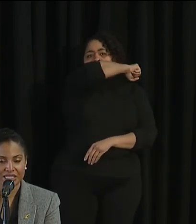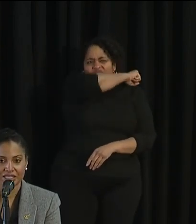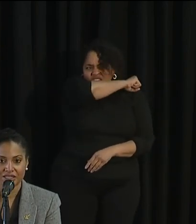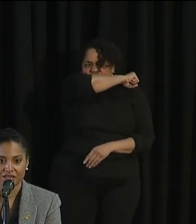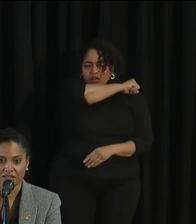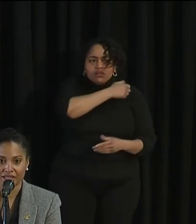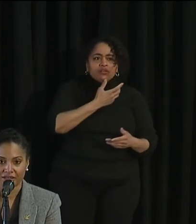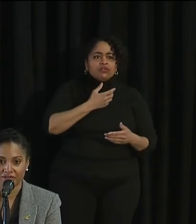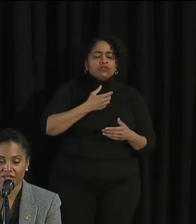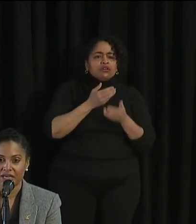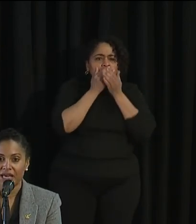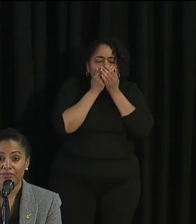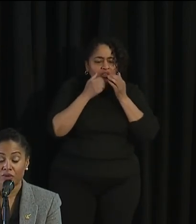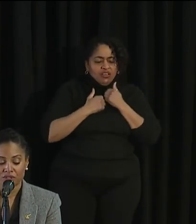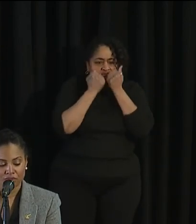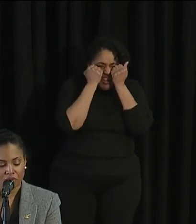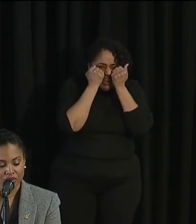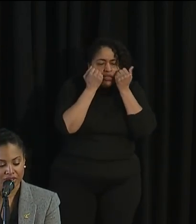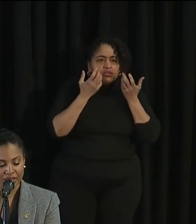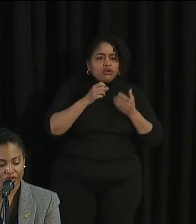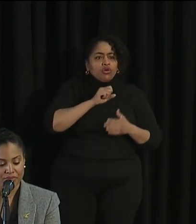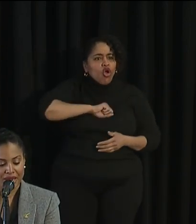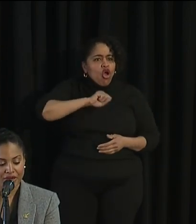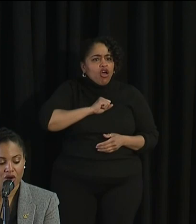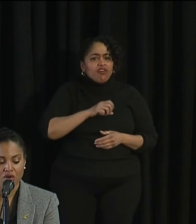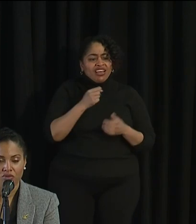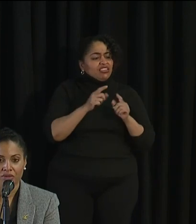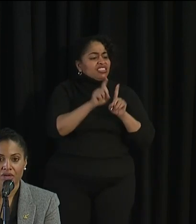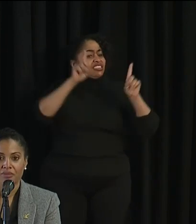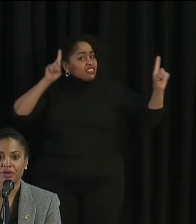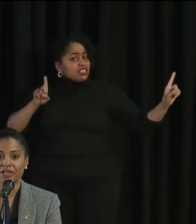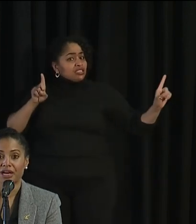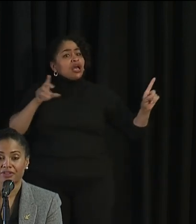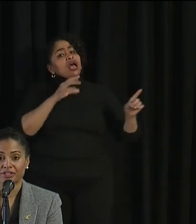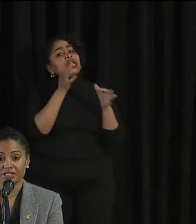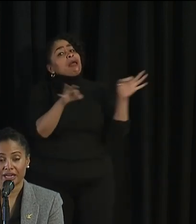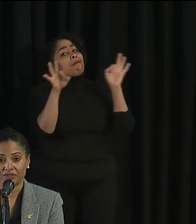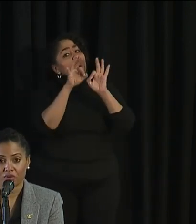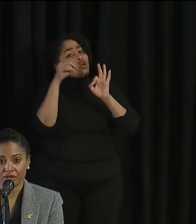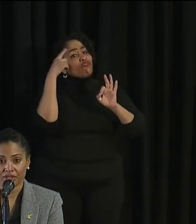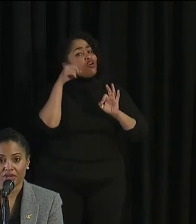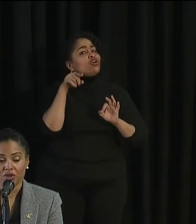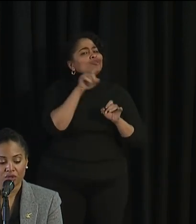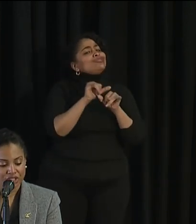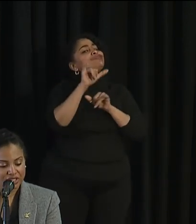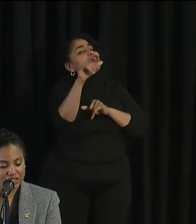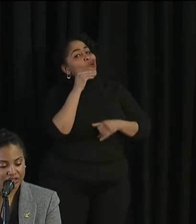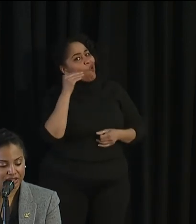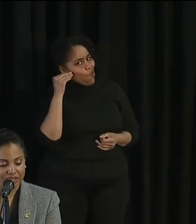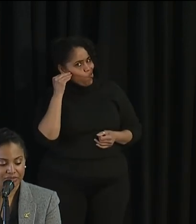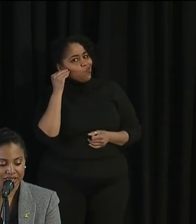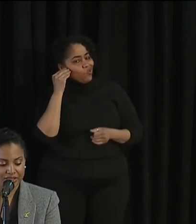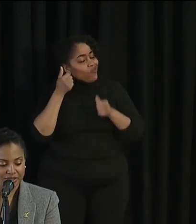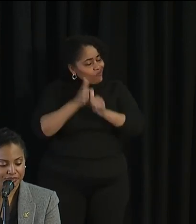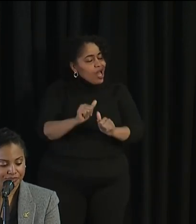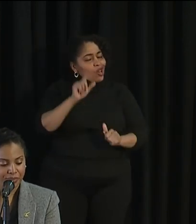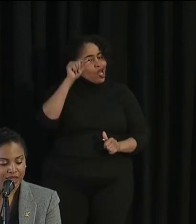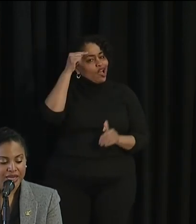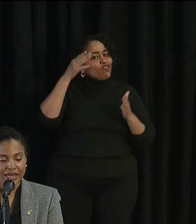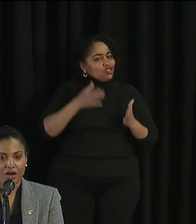and distance ourselves. And most importantly, remain home per the governor's executive order, which is still in